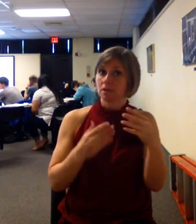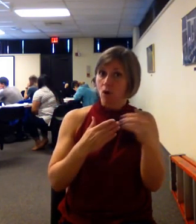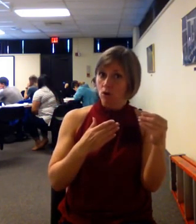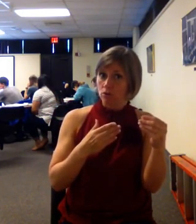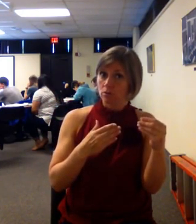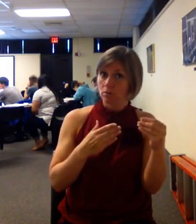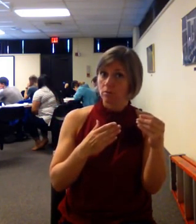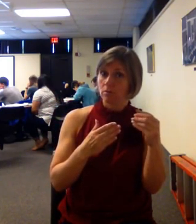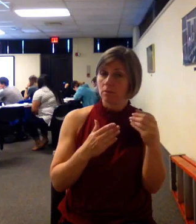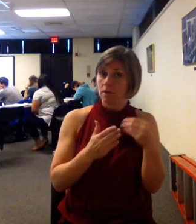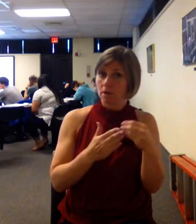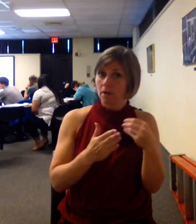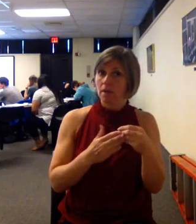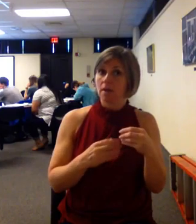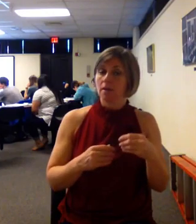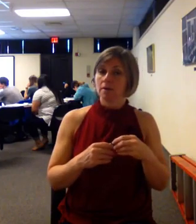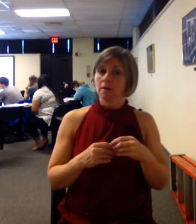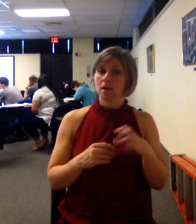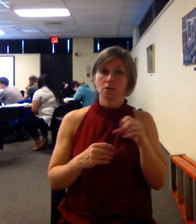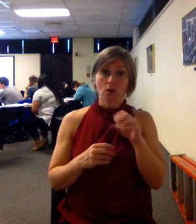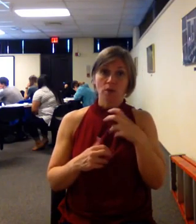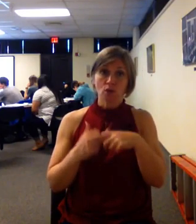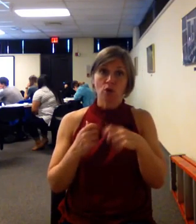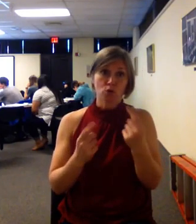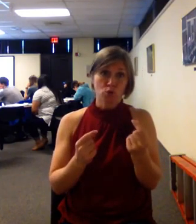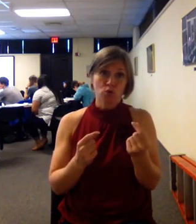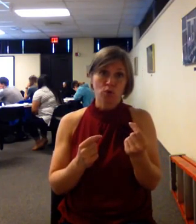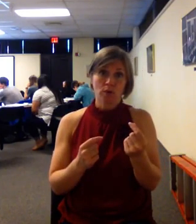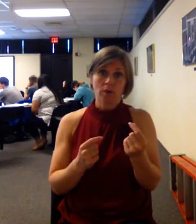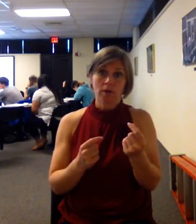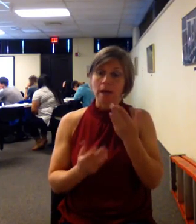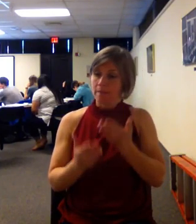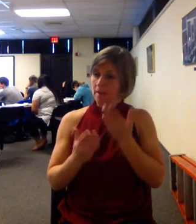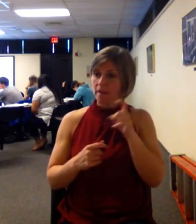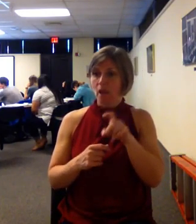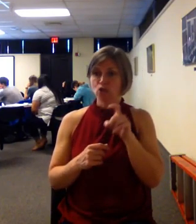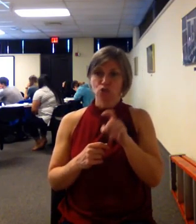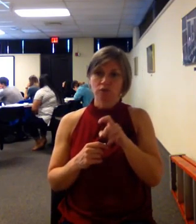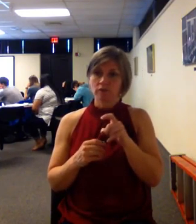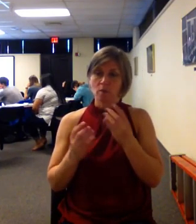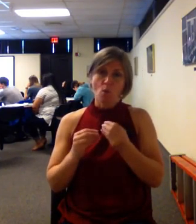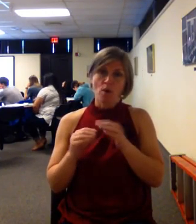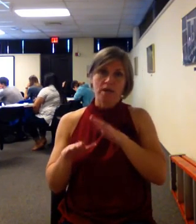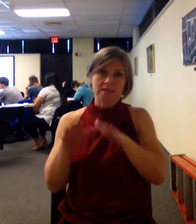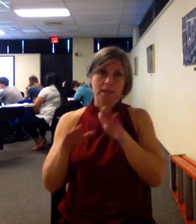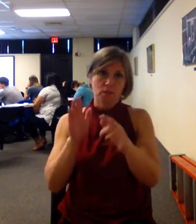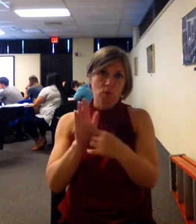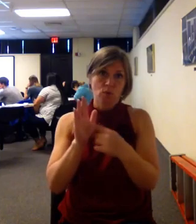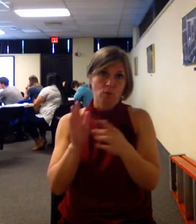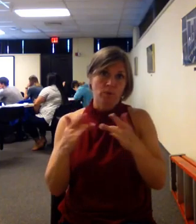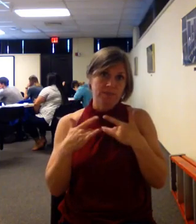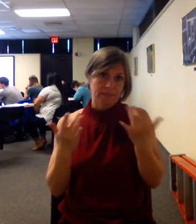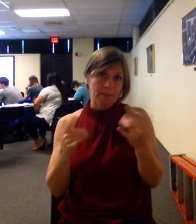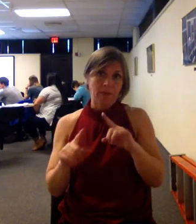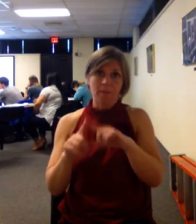So it's a little bit harder to do because you're just having to, and I probably should have taken some more steps to show you what's going on. But to get to my